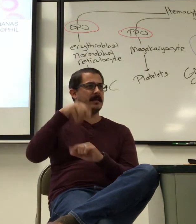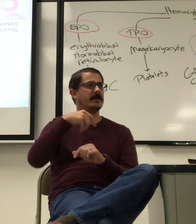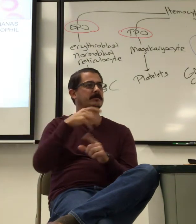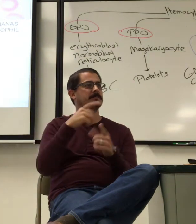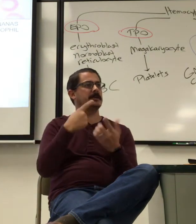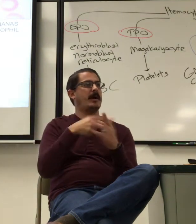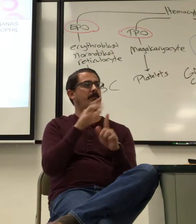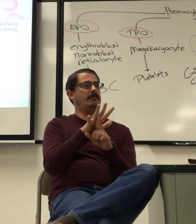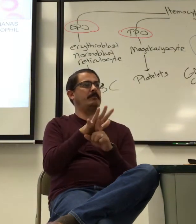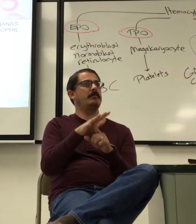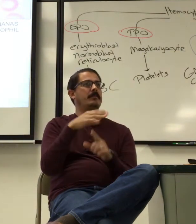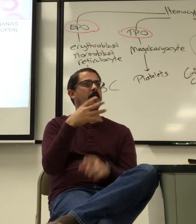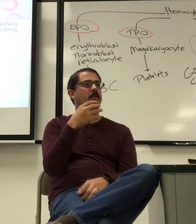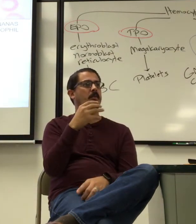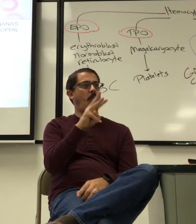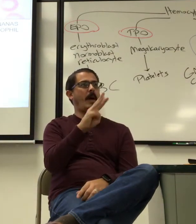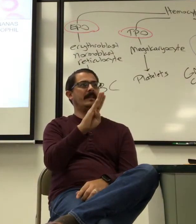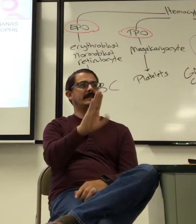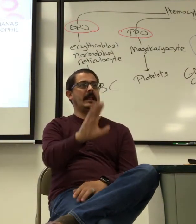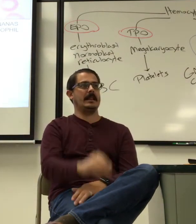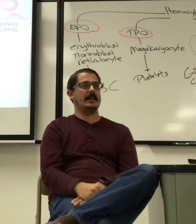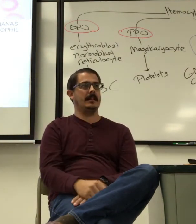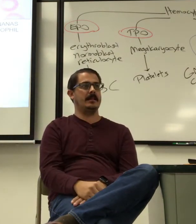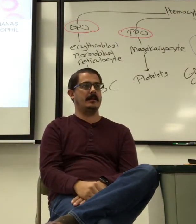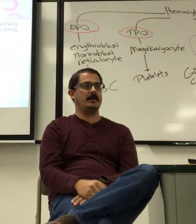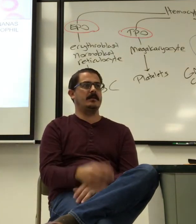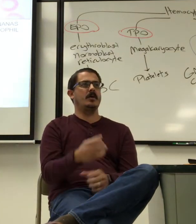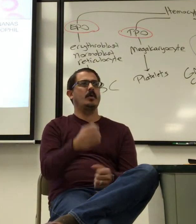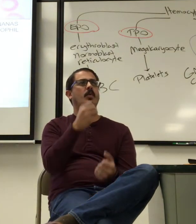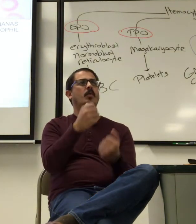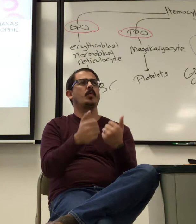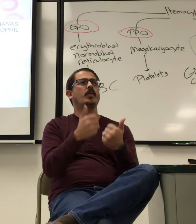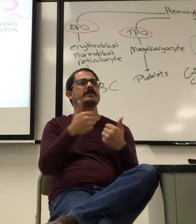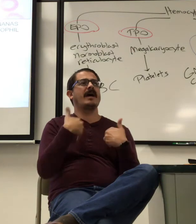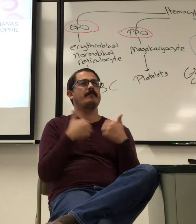That hadn't been said. Which are the most numerous?